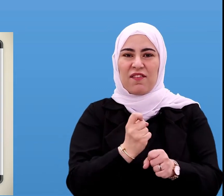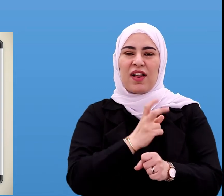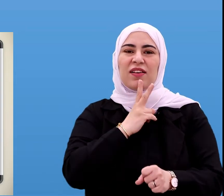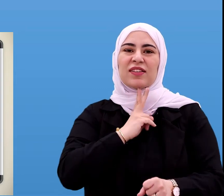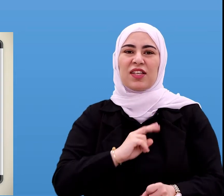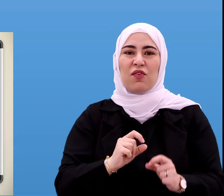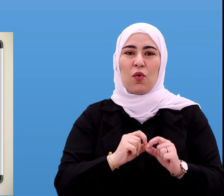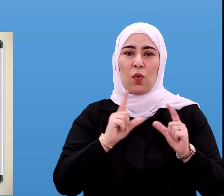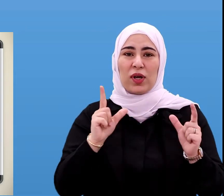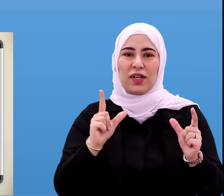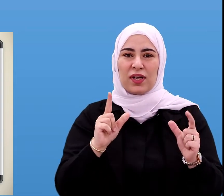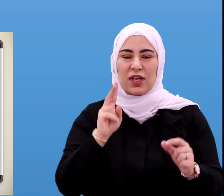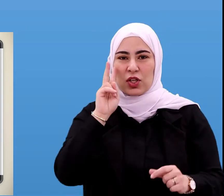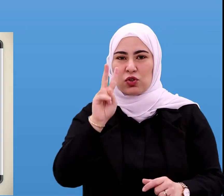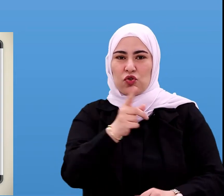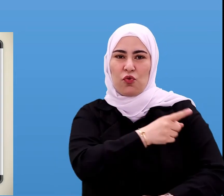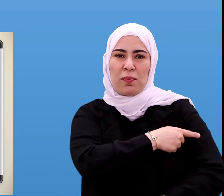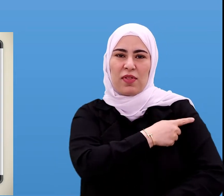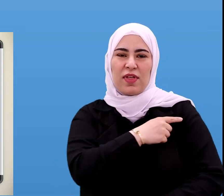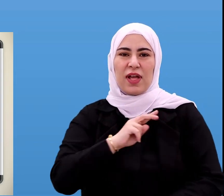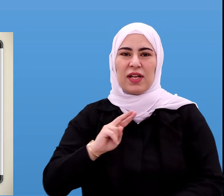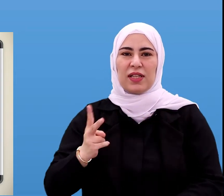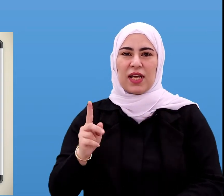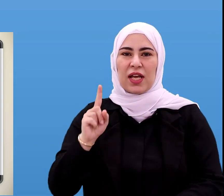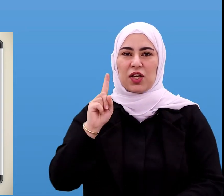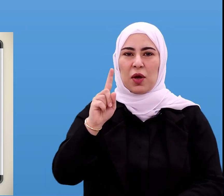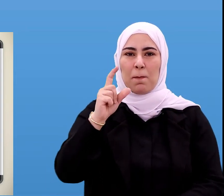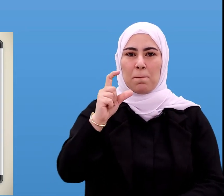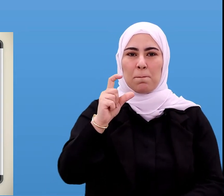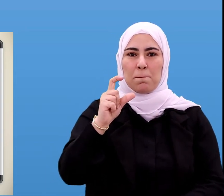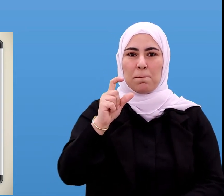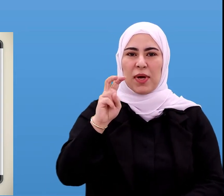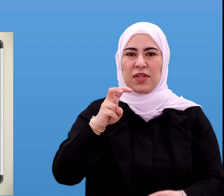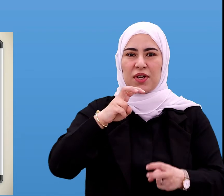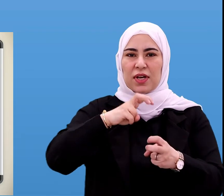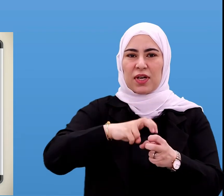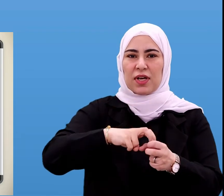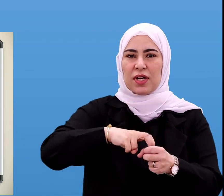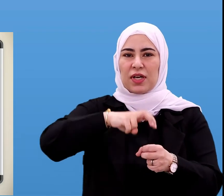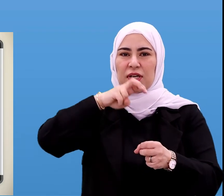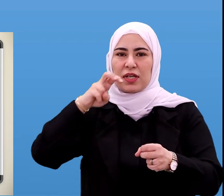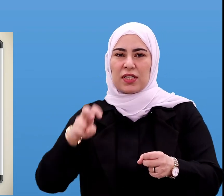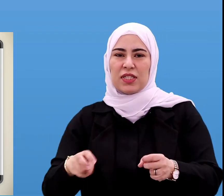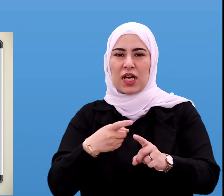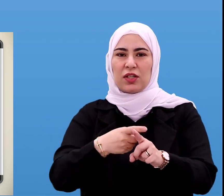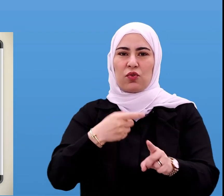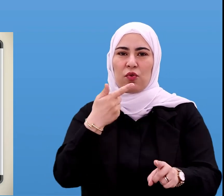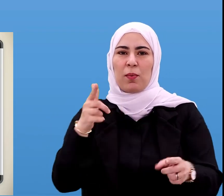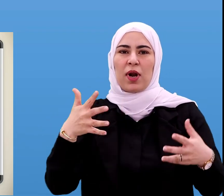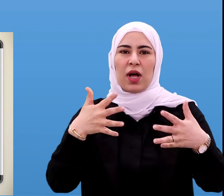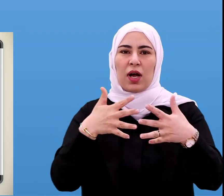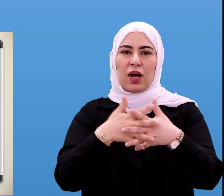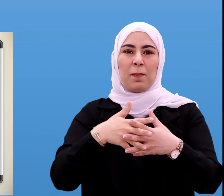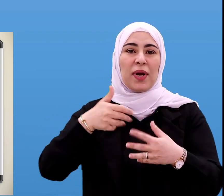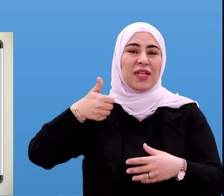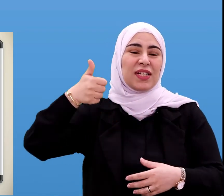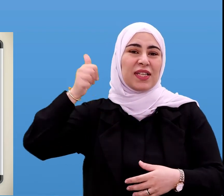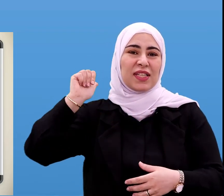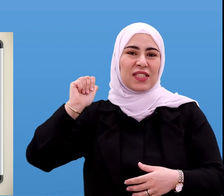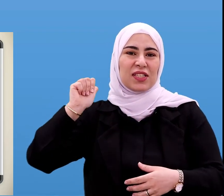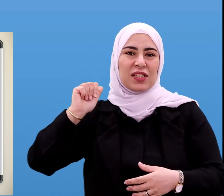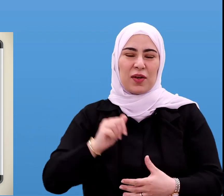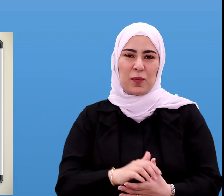Nice. Let's take another example. Badr resigned from the company yesterday. If I want to form